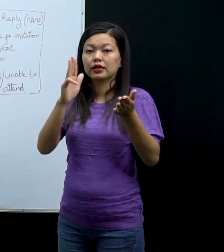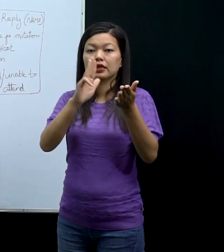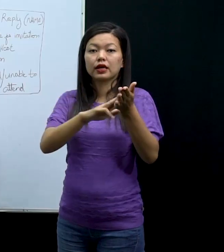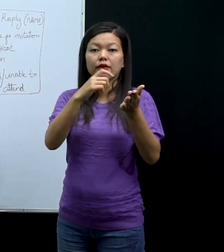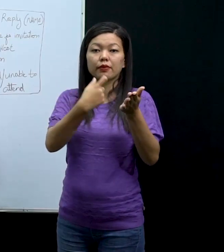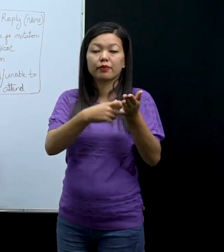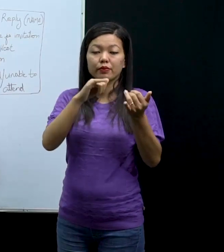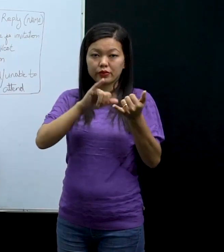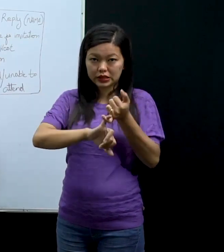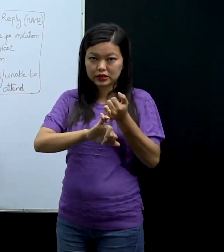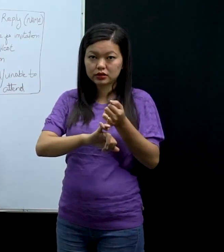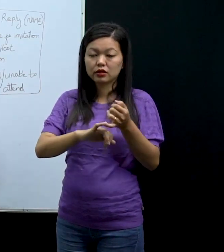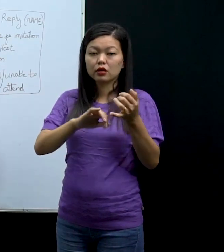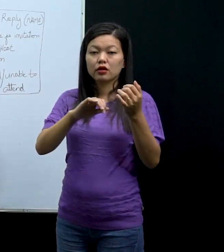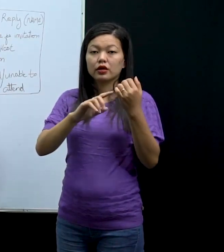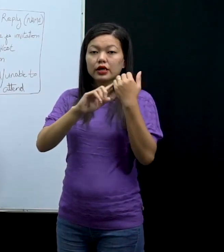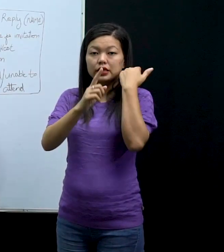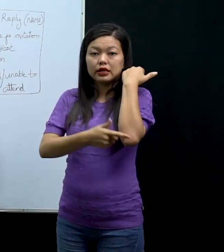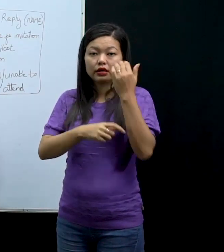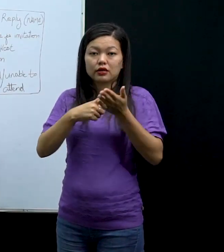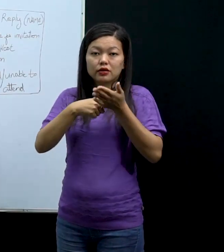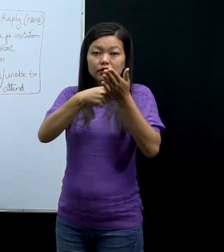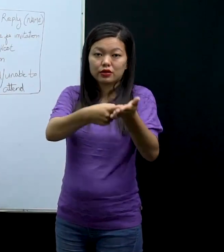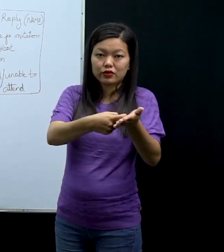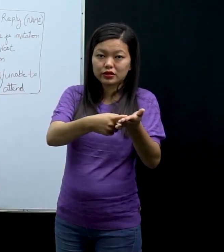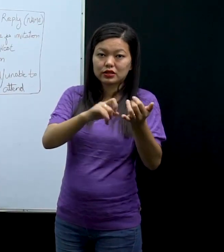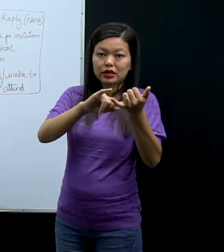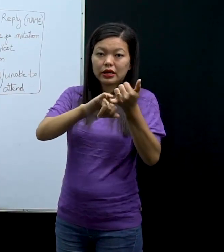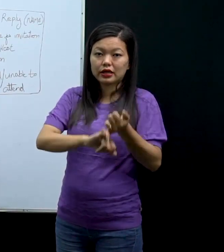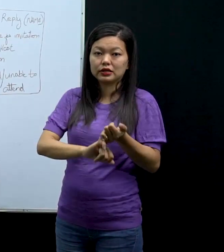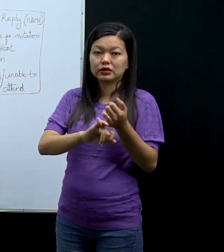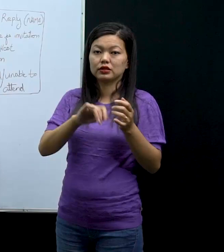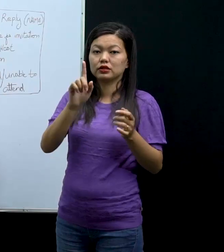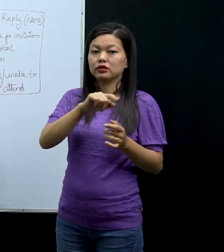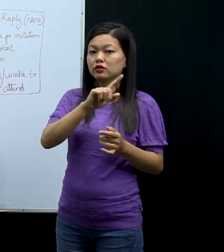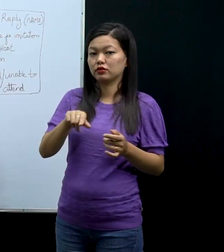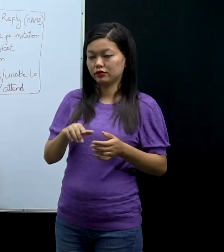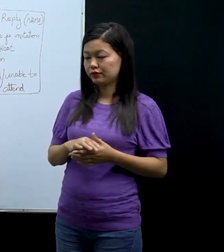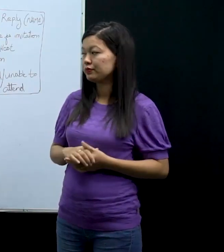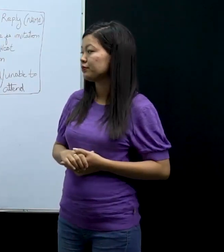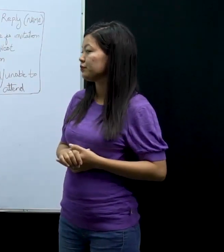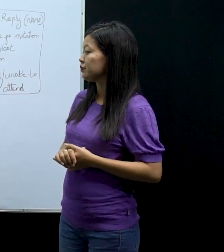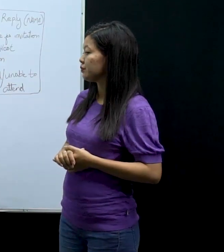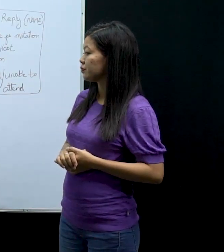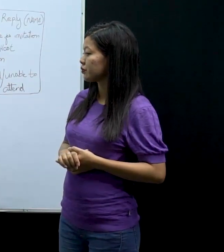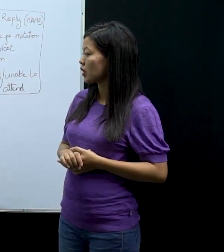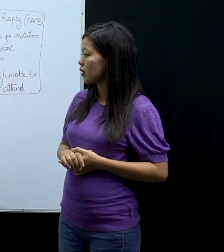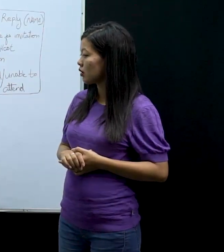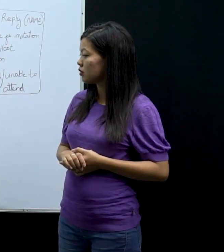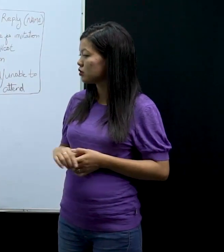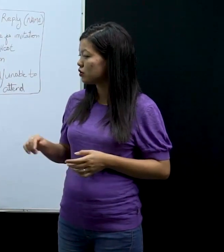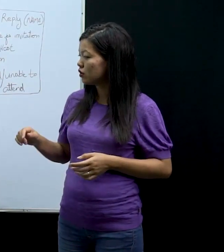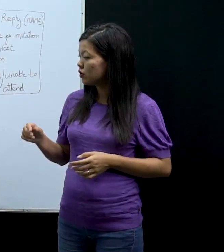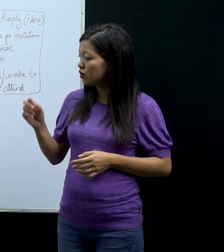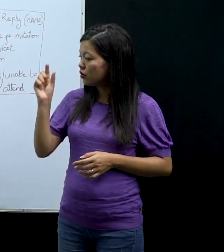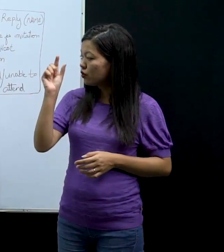called Mr. Johnson to his 16th birthday party. Whom does the word his refer here?